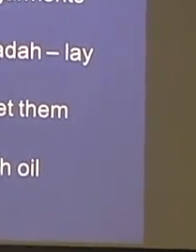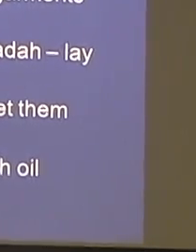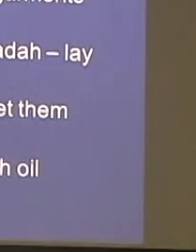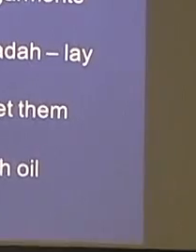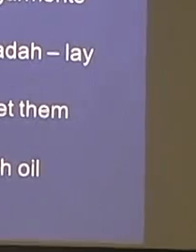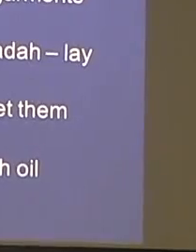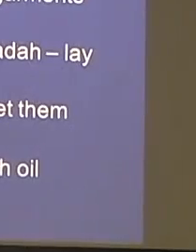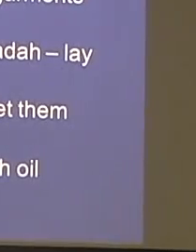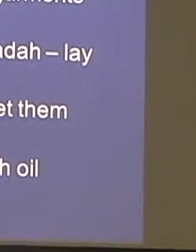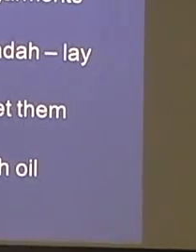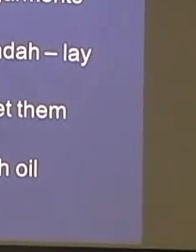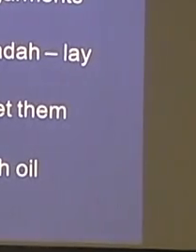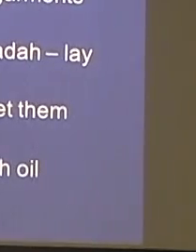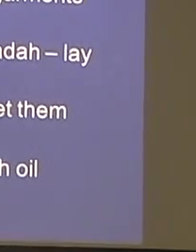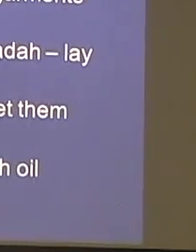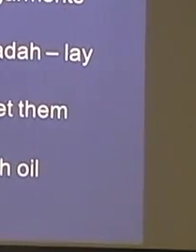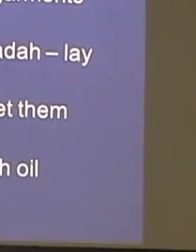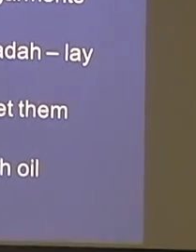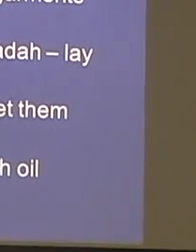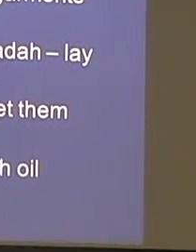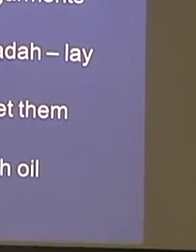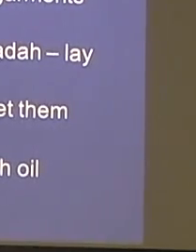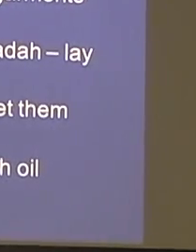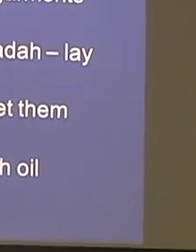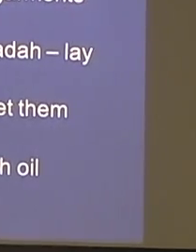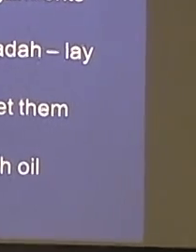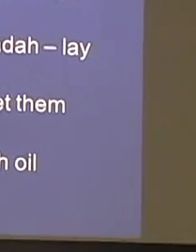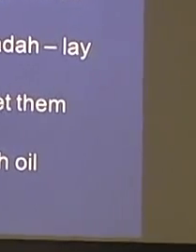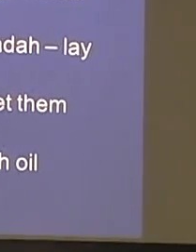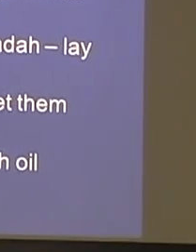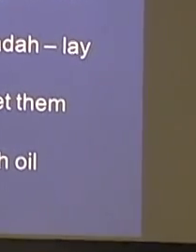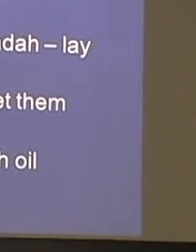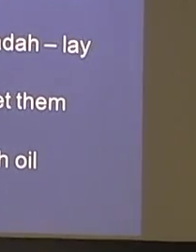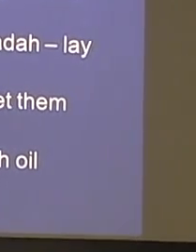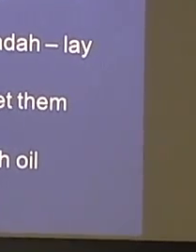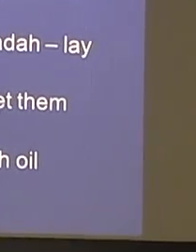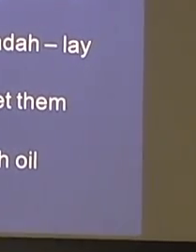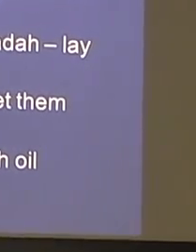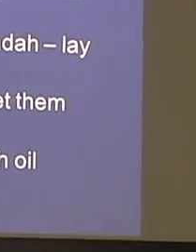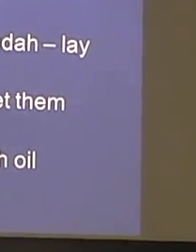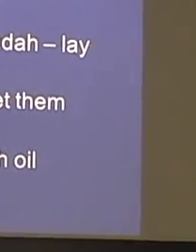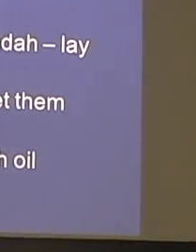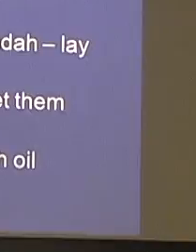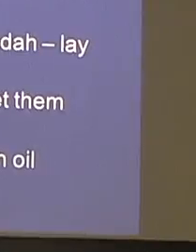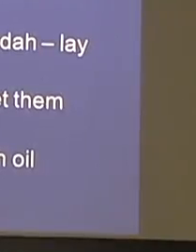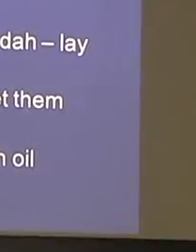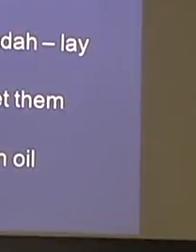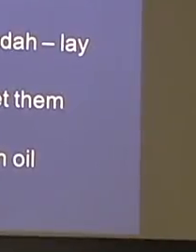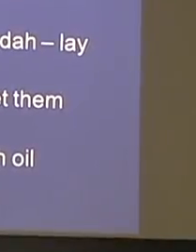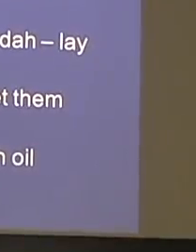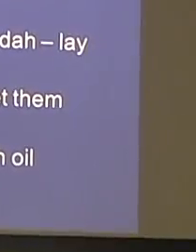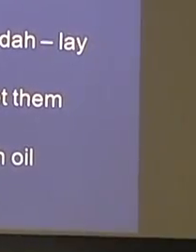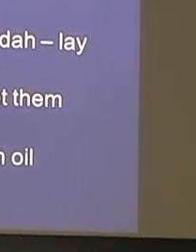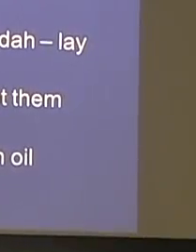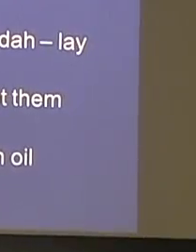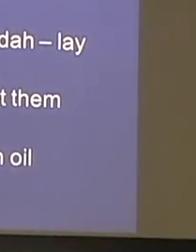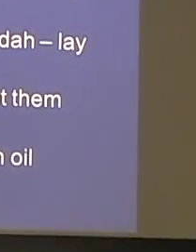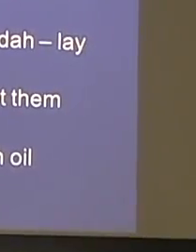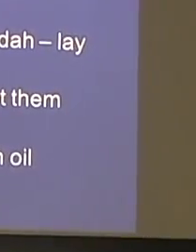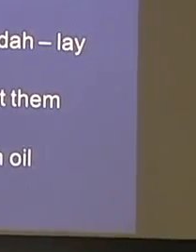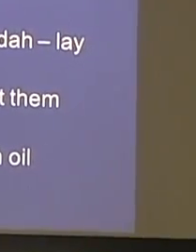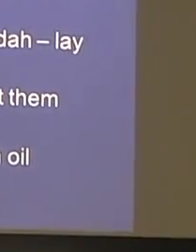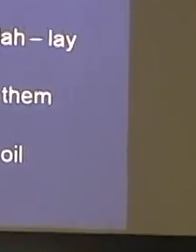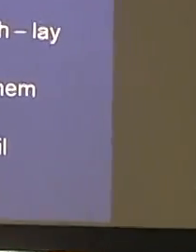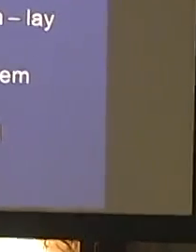the kings were anointed by the prophets. So, why should this be important to us today, this anointing of